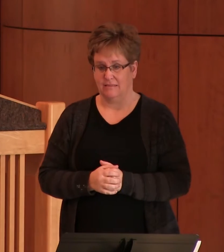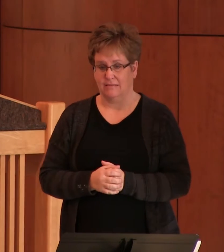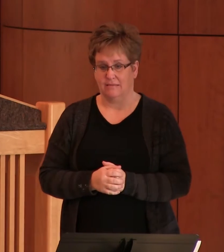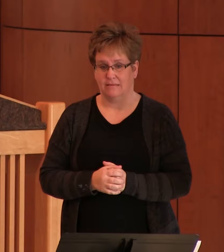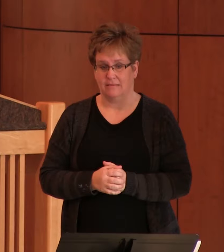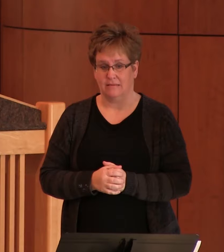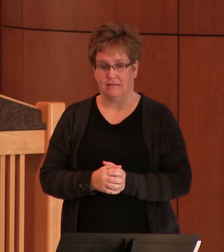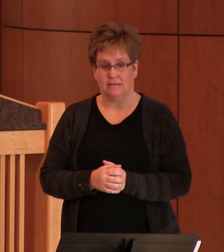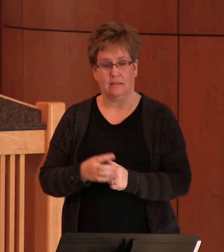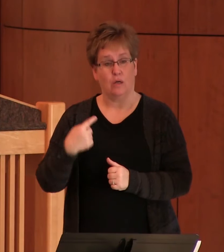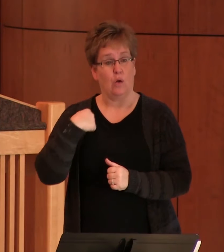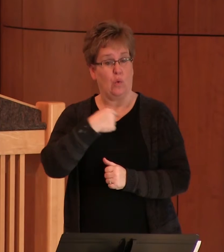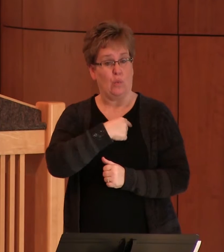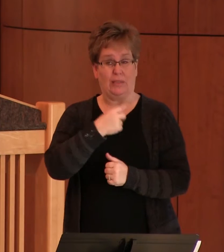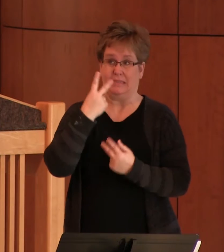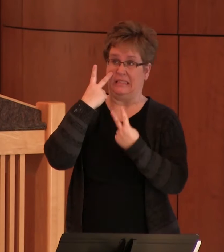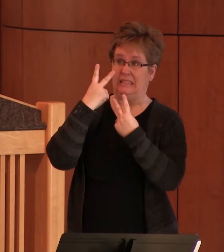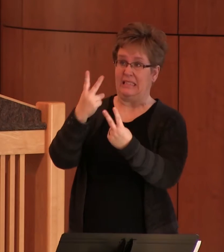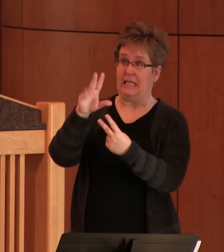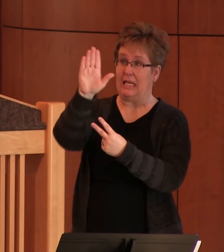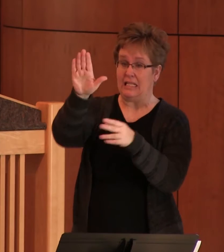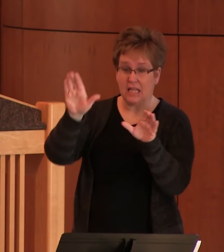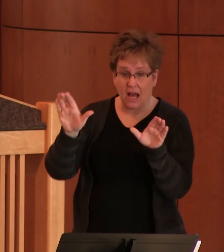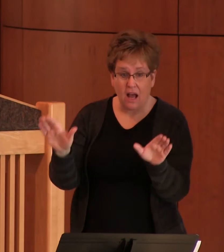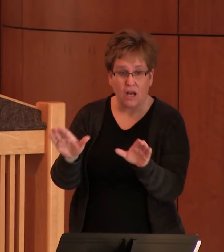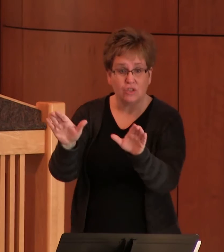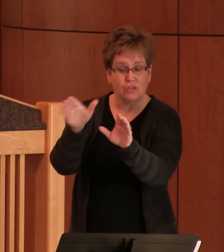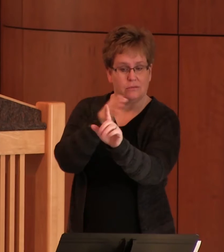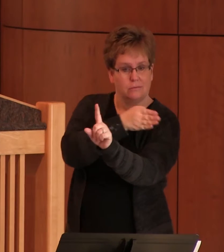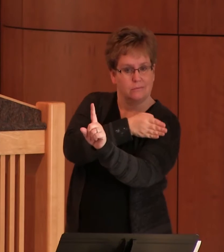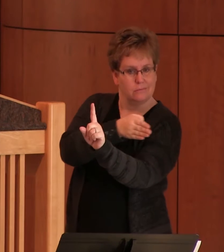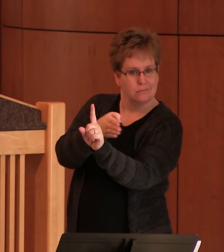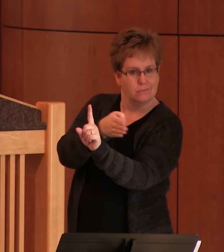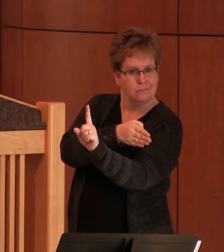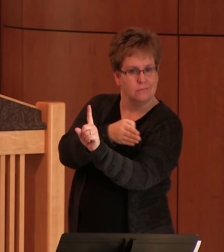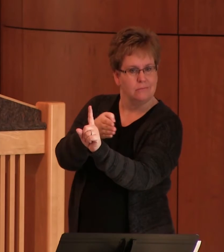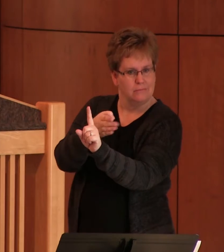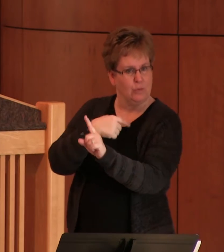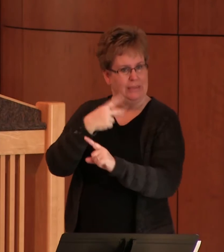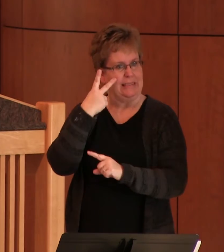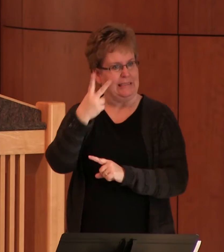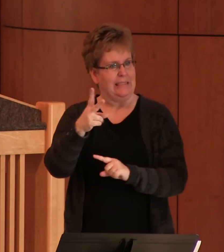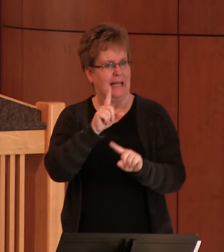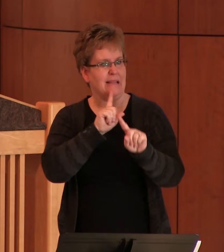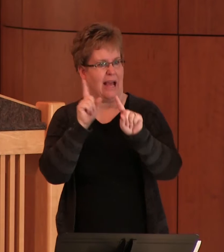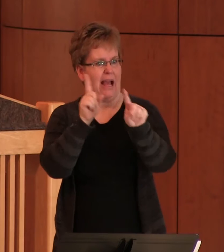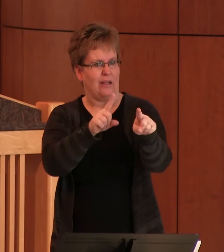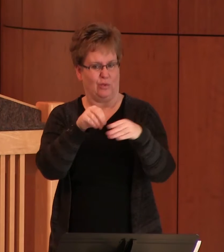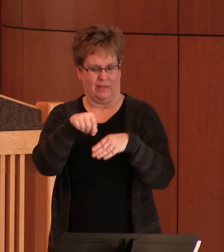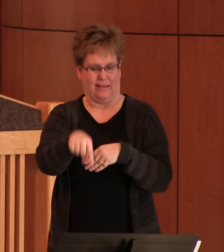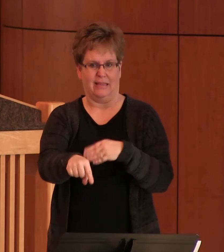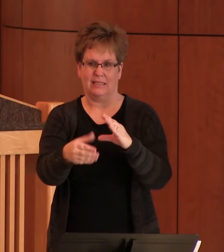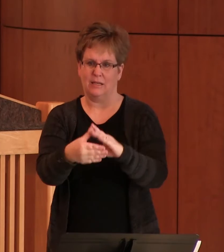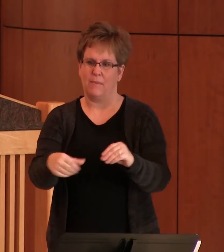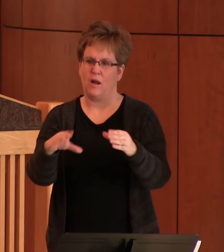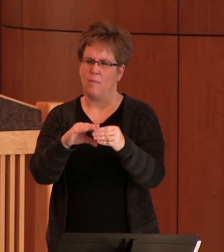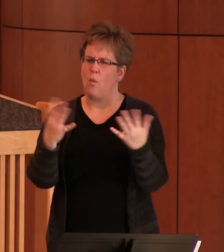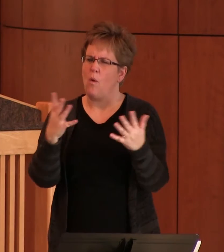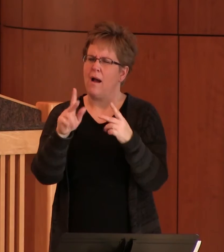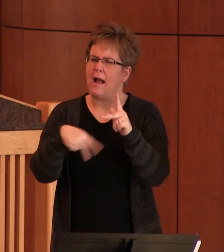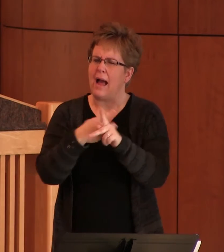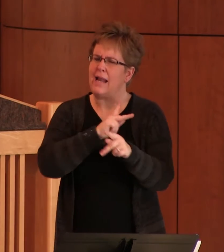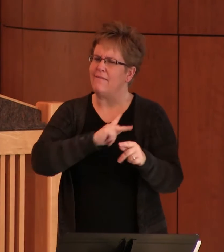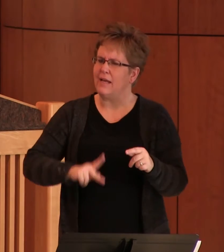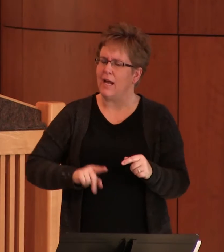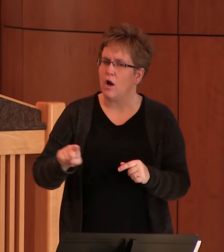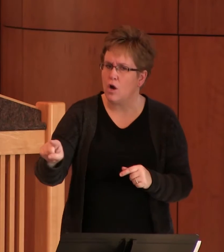That maybe we see in these actions the answer for the question in this parable of what kind of king are